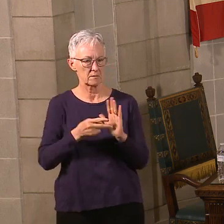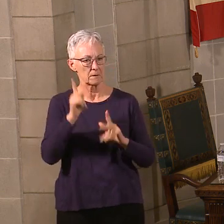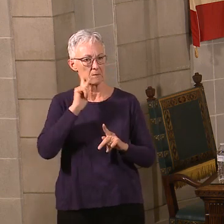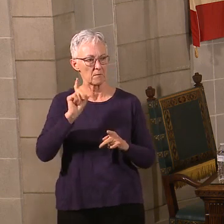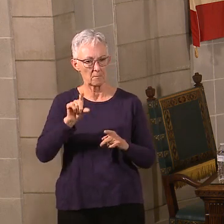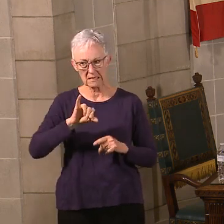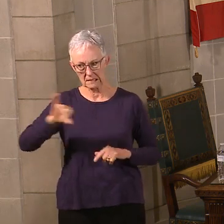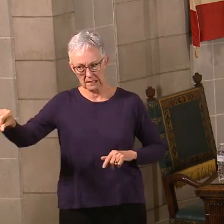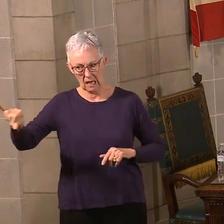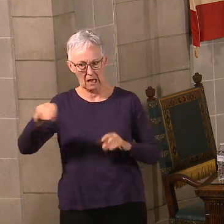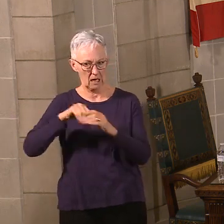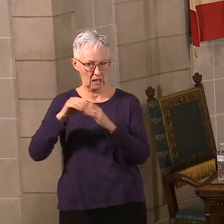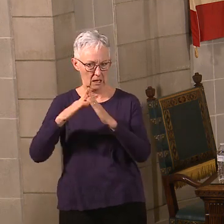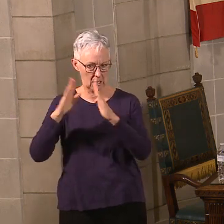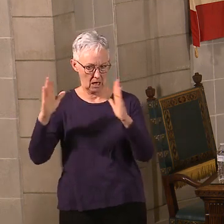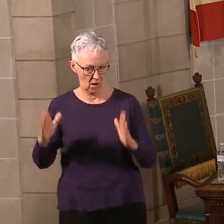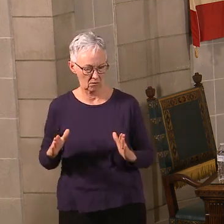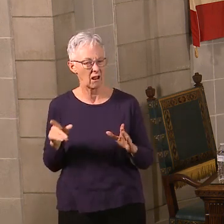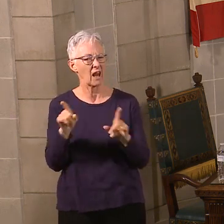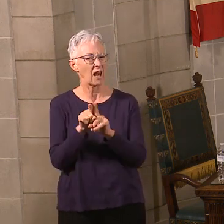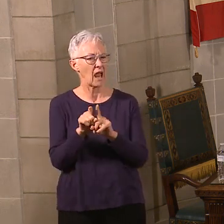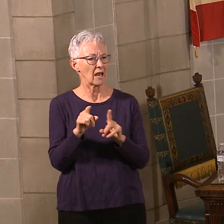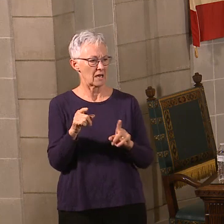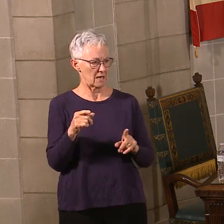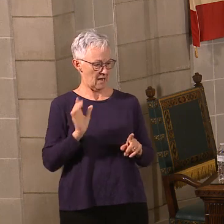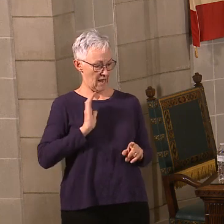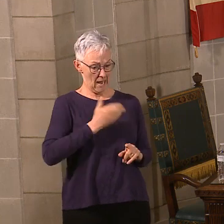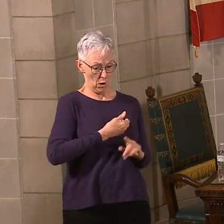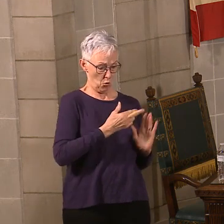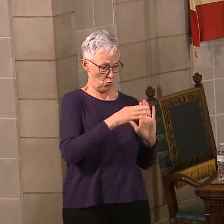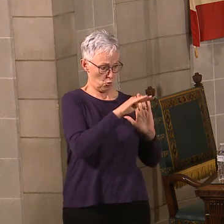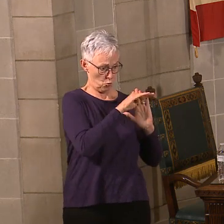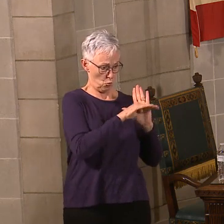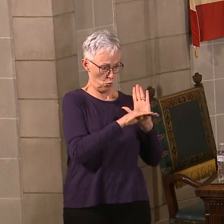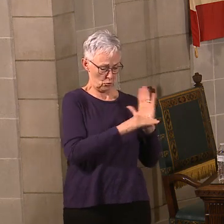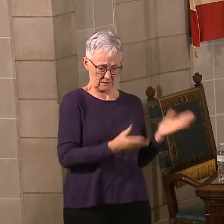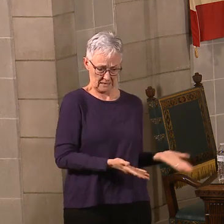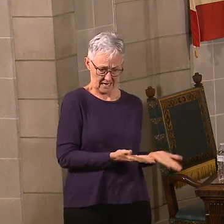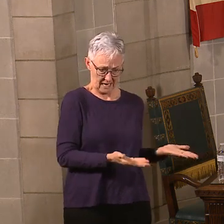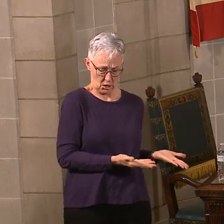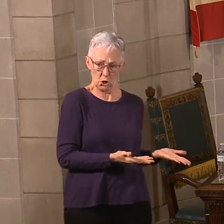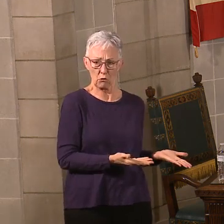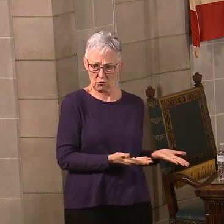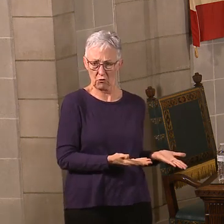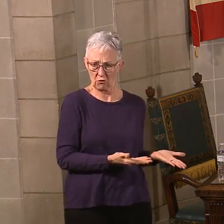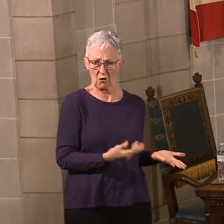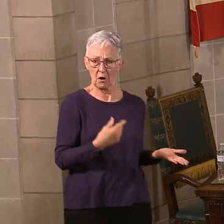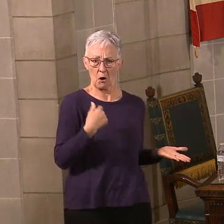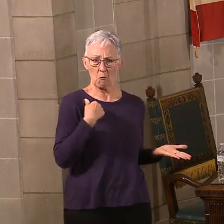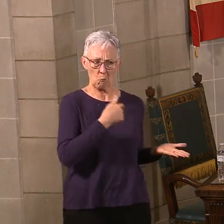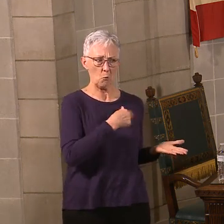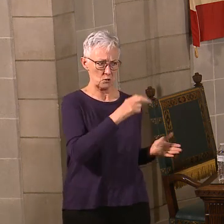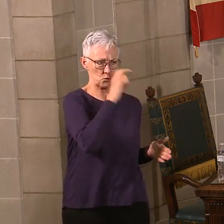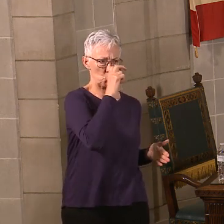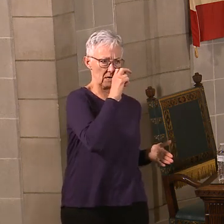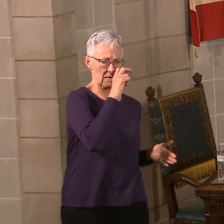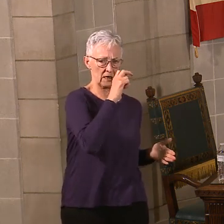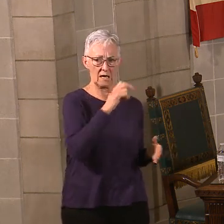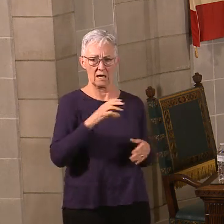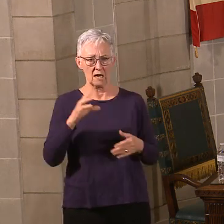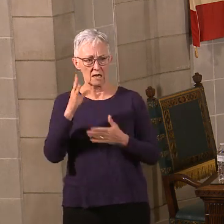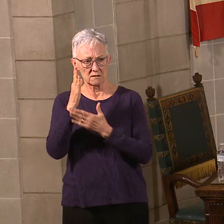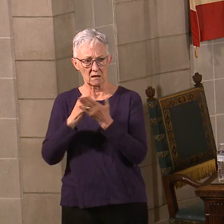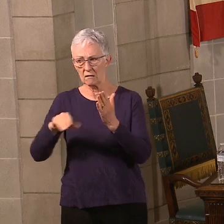Florida. We have places, for example, where, like in Douglas County, where salons are closed. I actually believe Arizona doesn't close